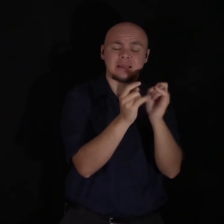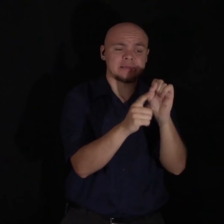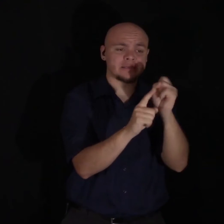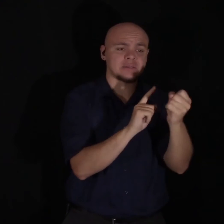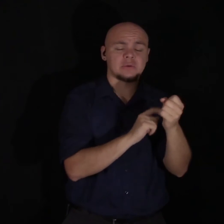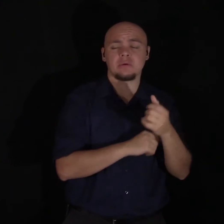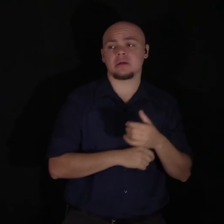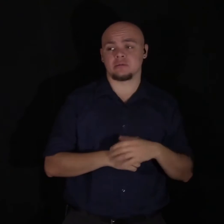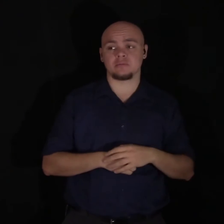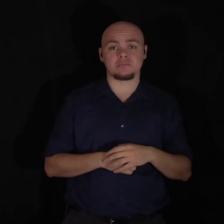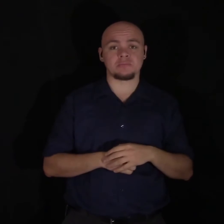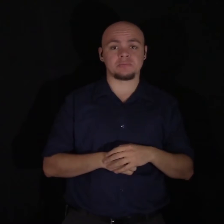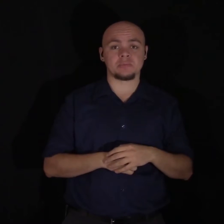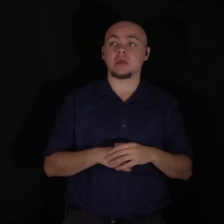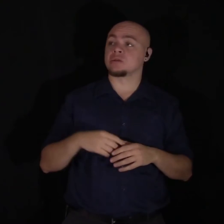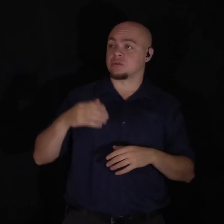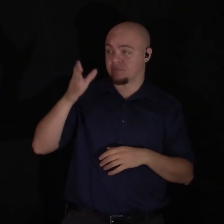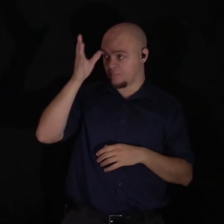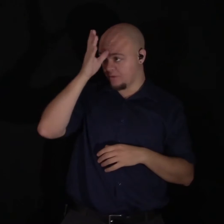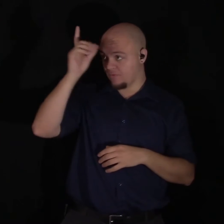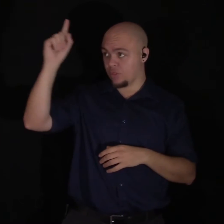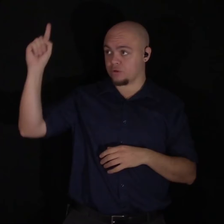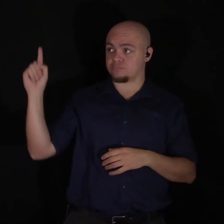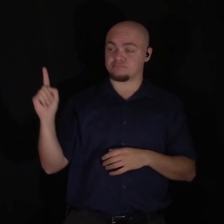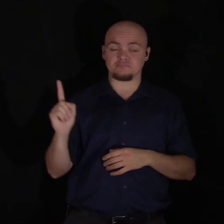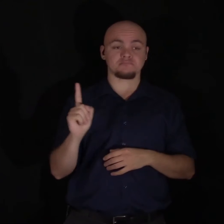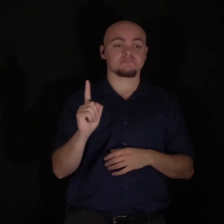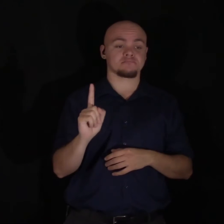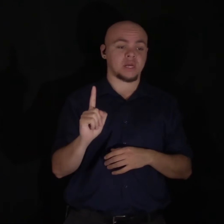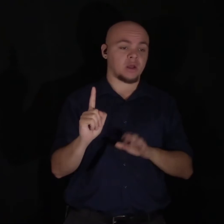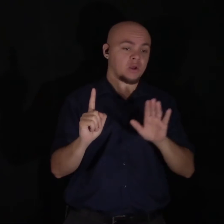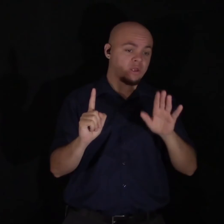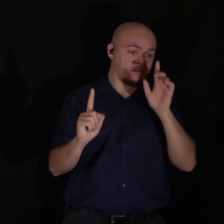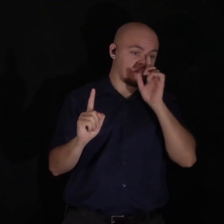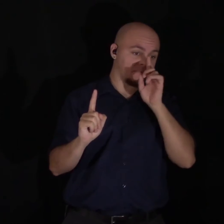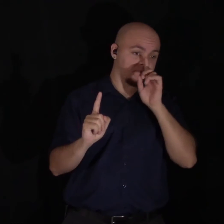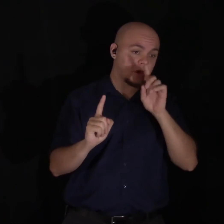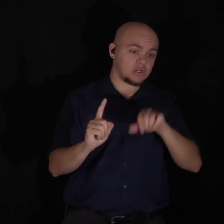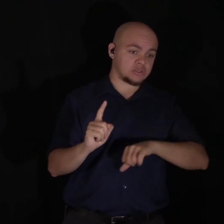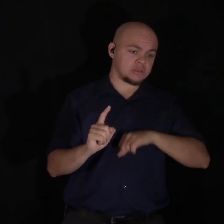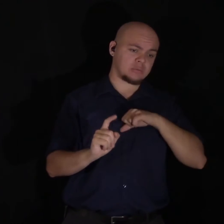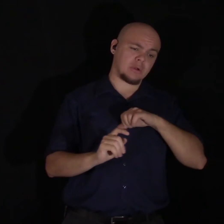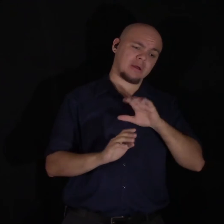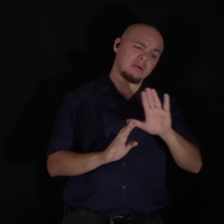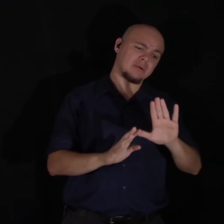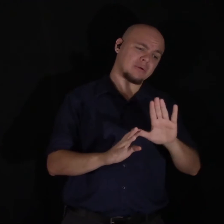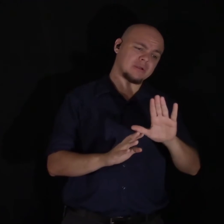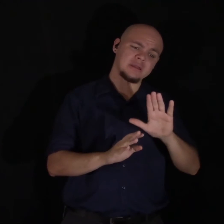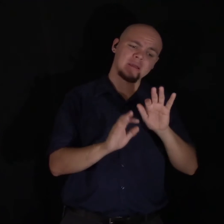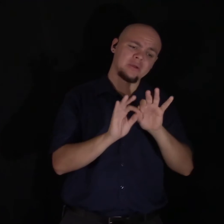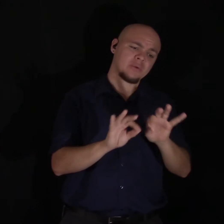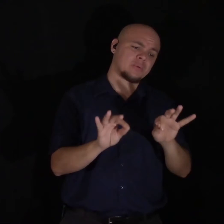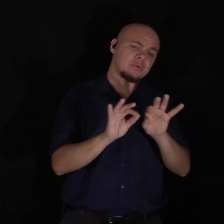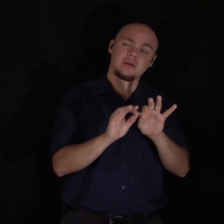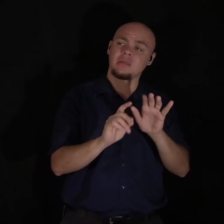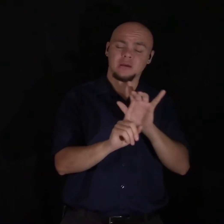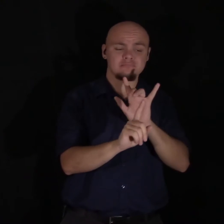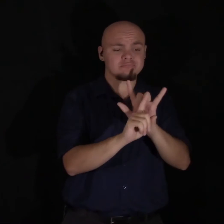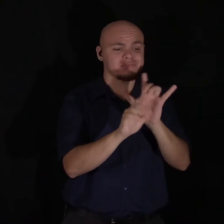He bitterly deplored the false pride which led his friend to a conduct so little worthy of the affection that united them.